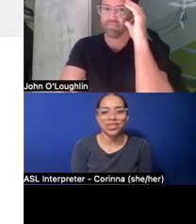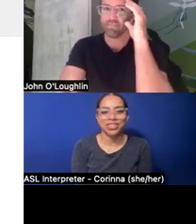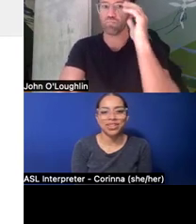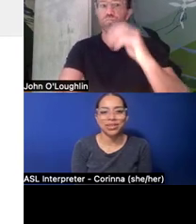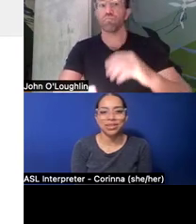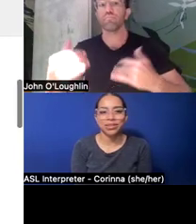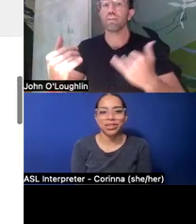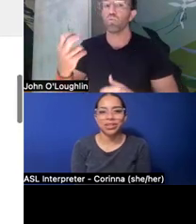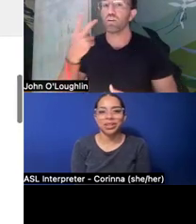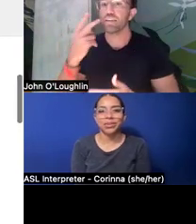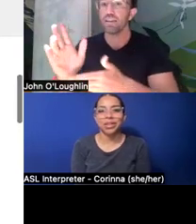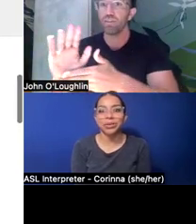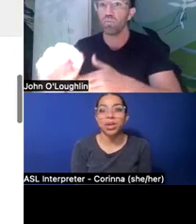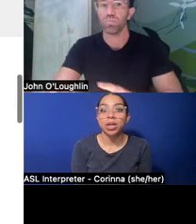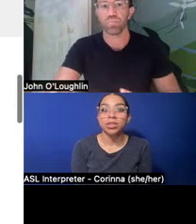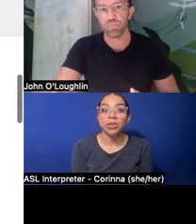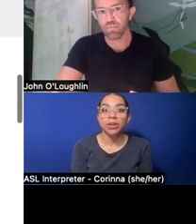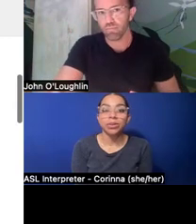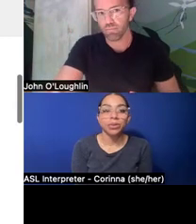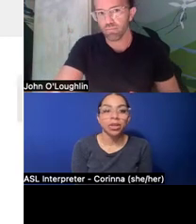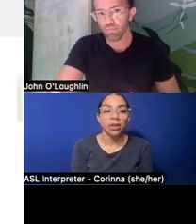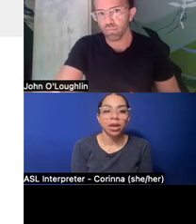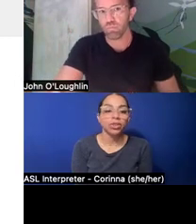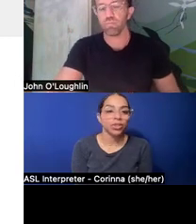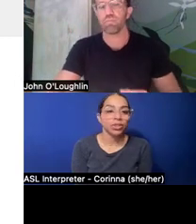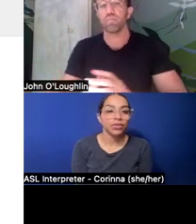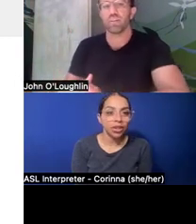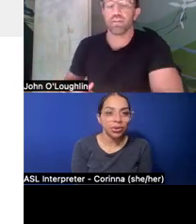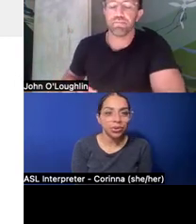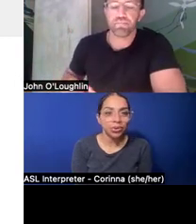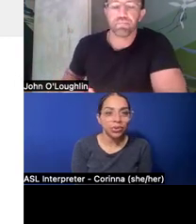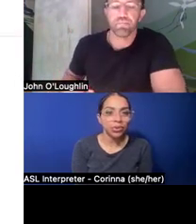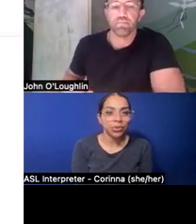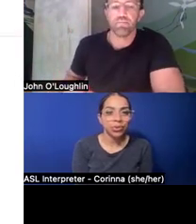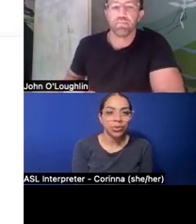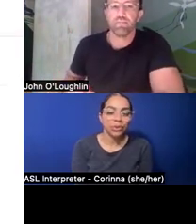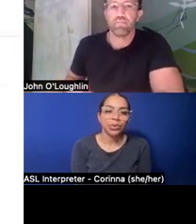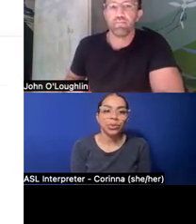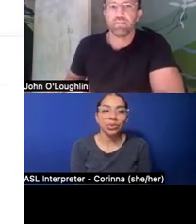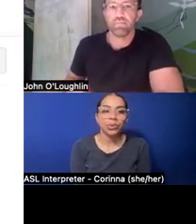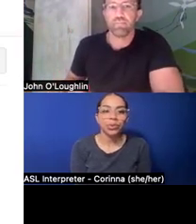waiting for it to load. There we go. So now I will show you the video.